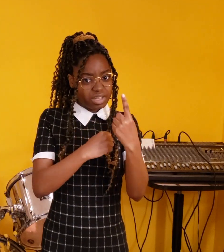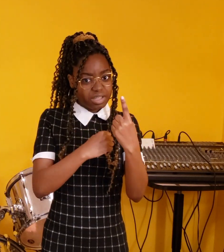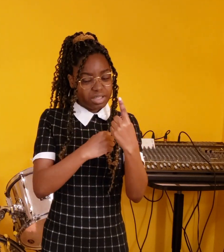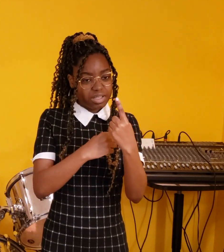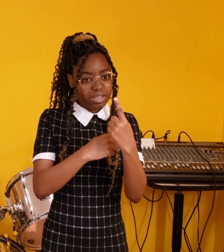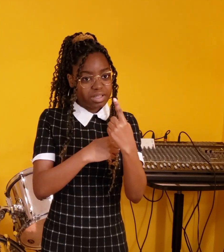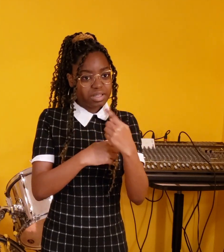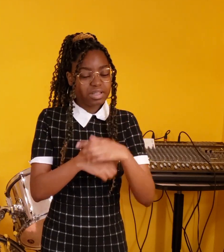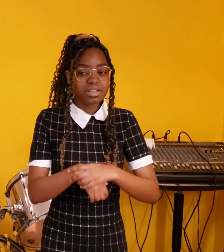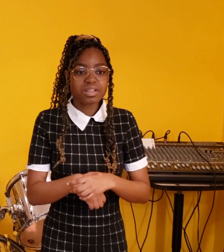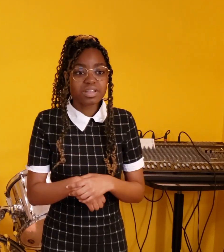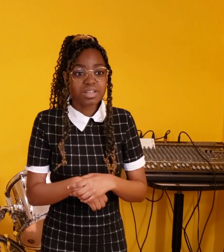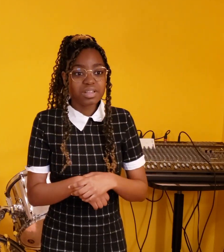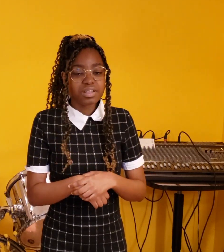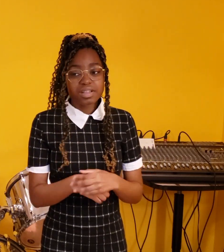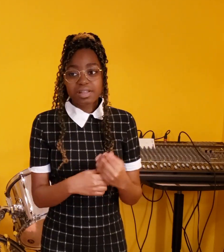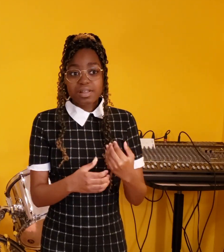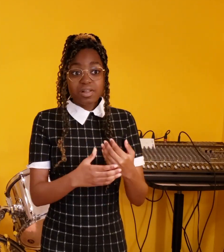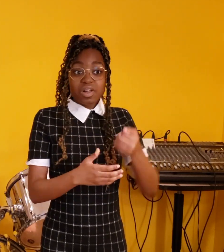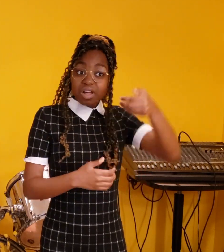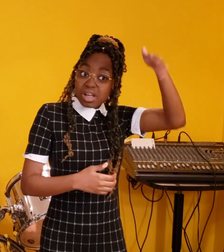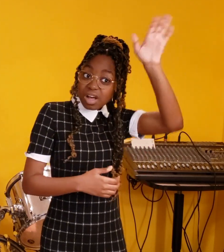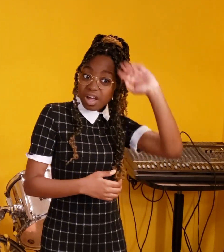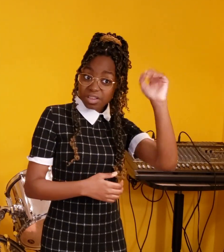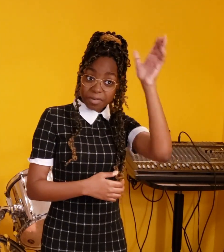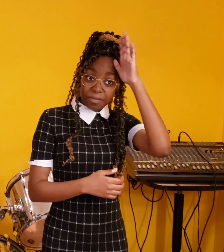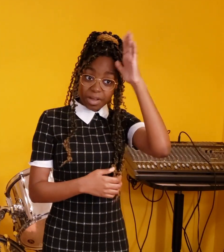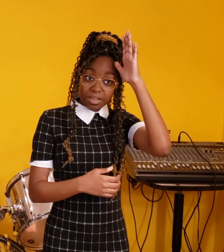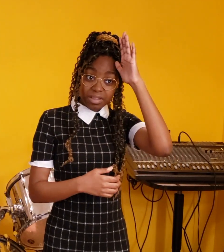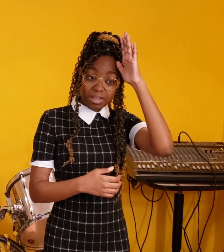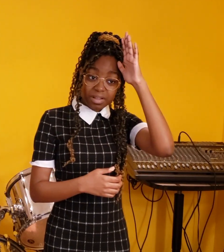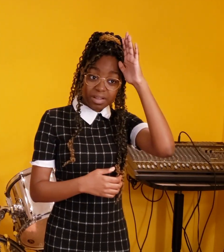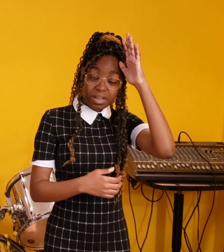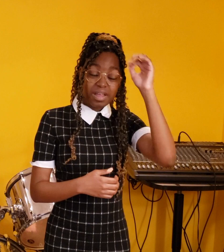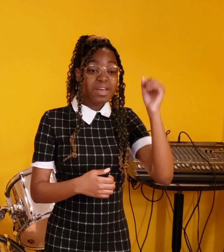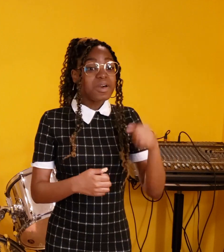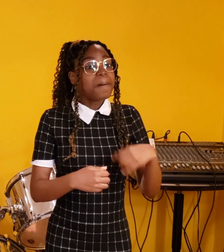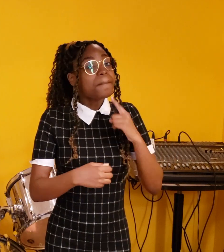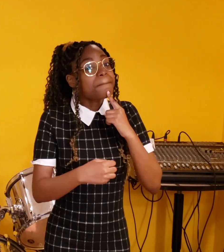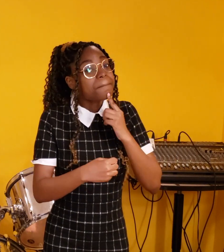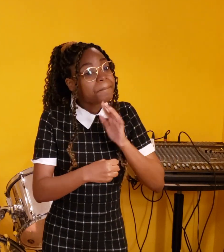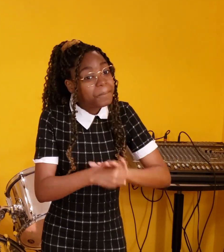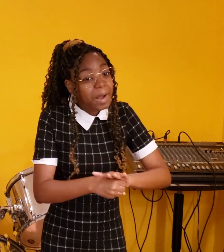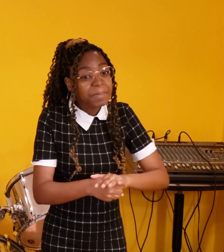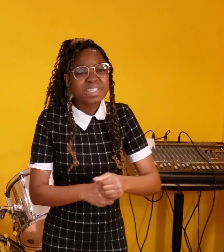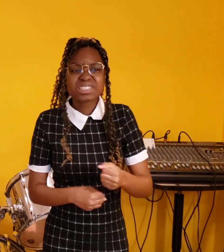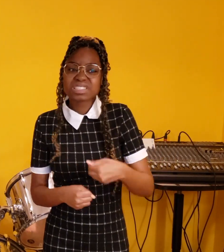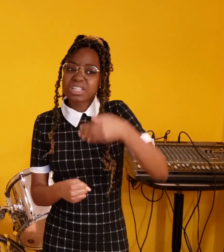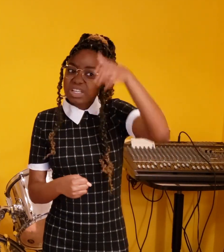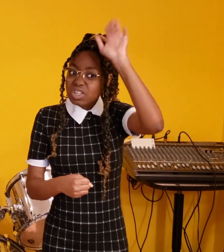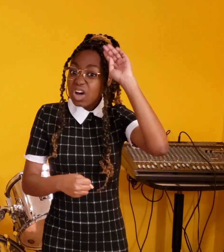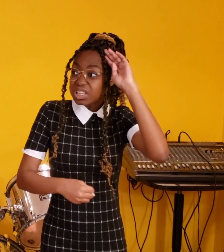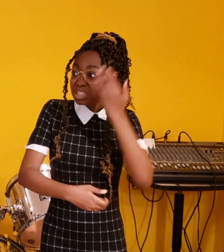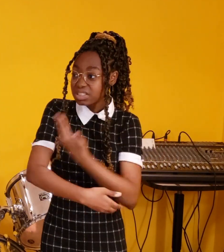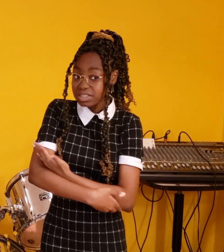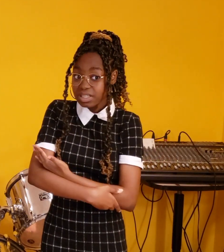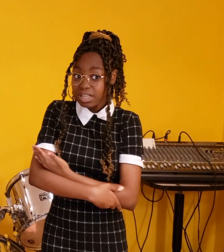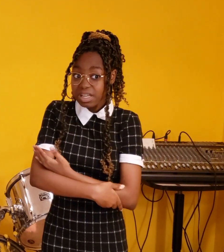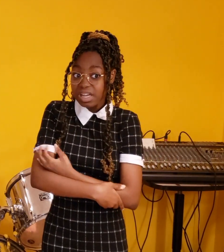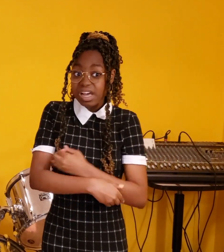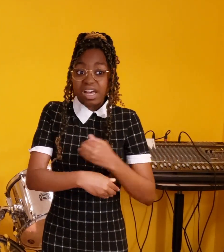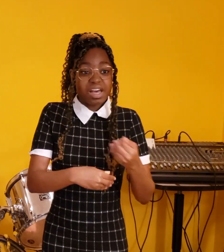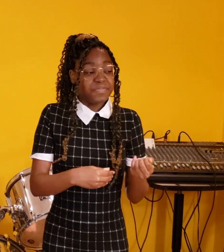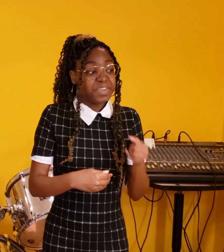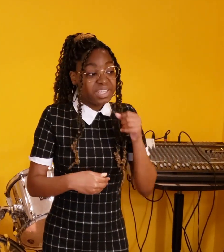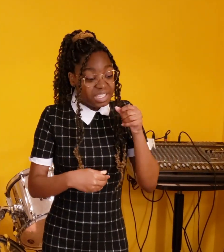The triune God. God the Father made a promise to God the Son. And it involved hope of